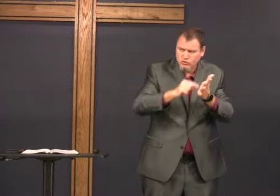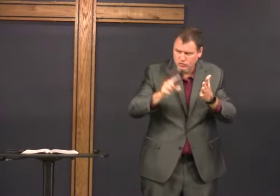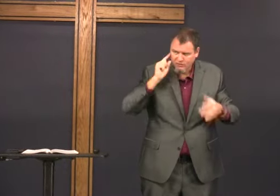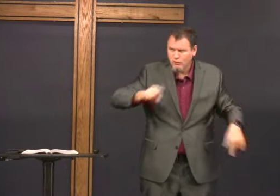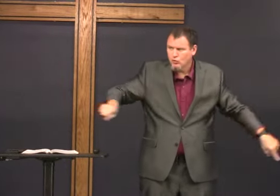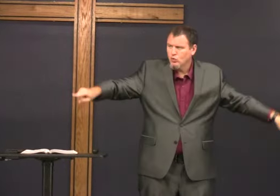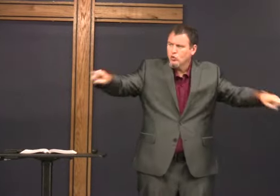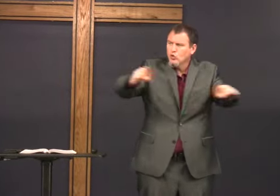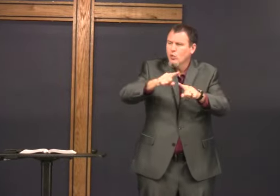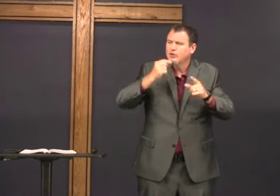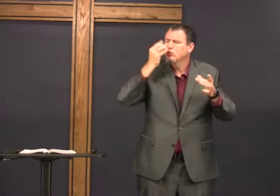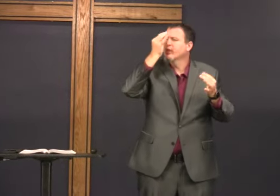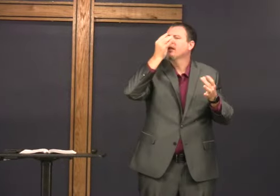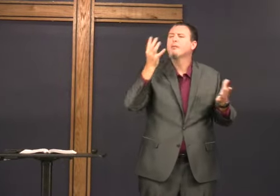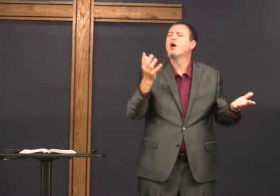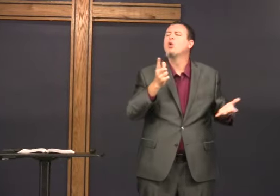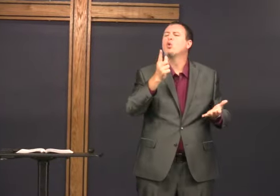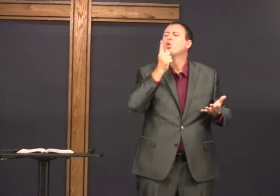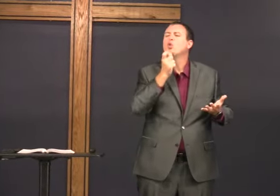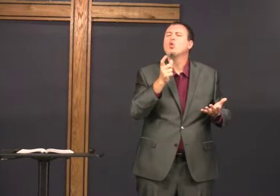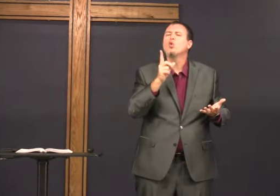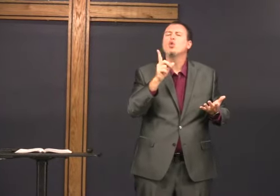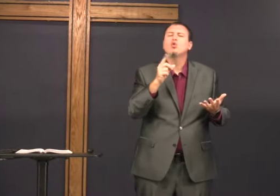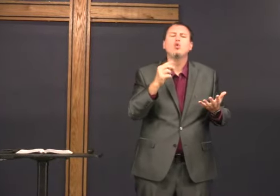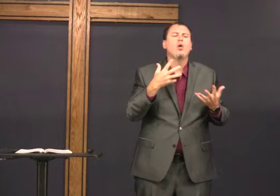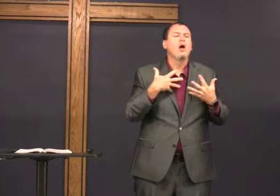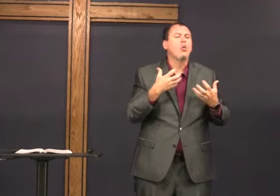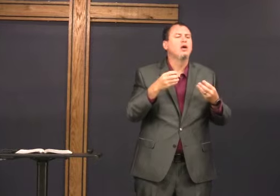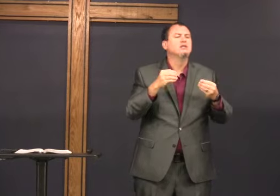Maybe the most important verse for us to think about.